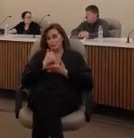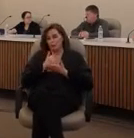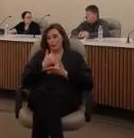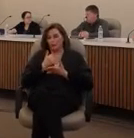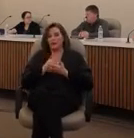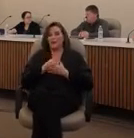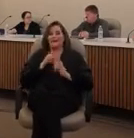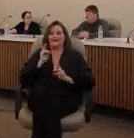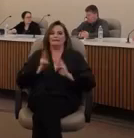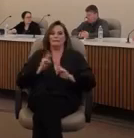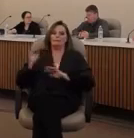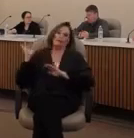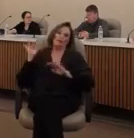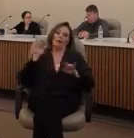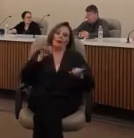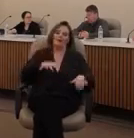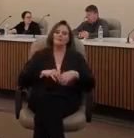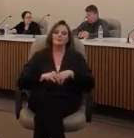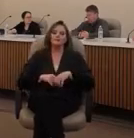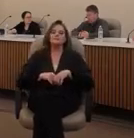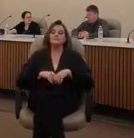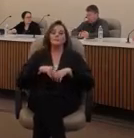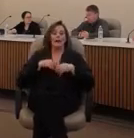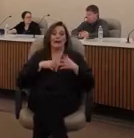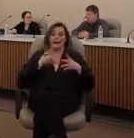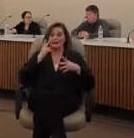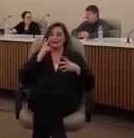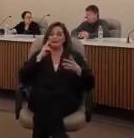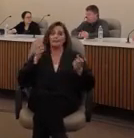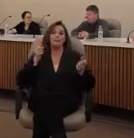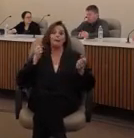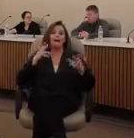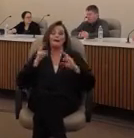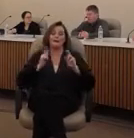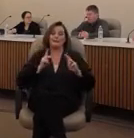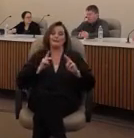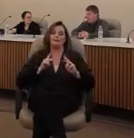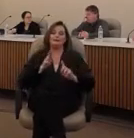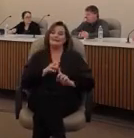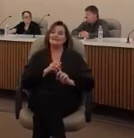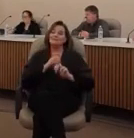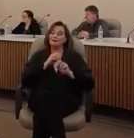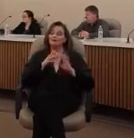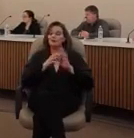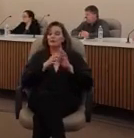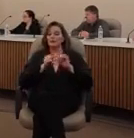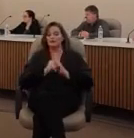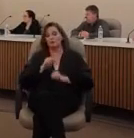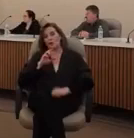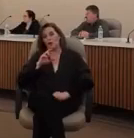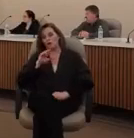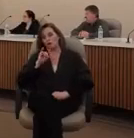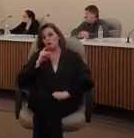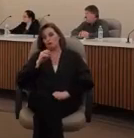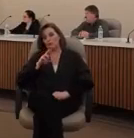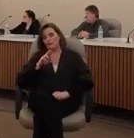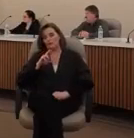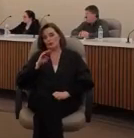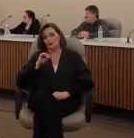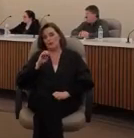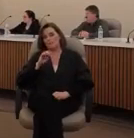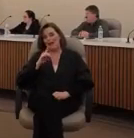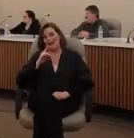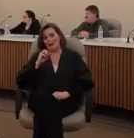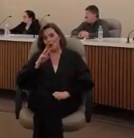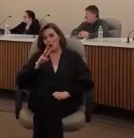pedestrian flow, because I see the potential for a number of people, especially with the nearby River Meadow neighborhood, walking there. And